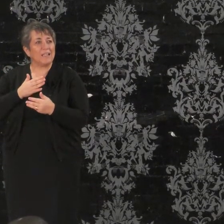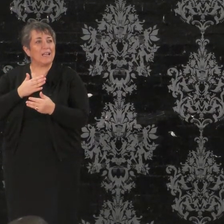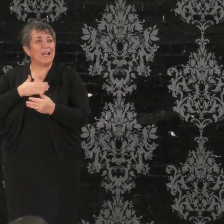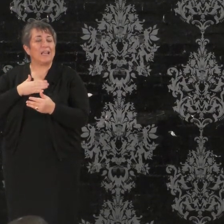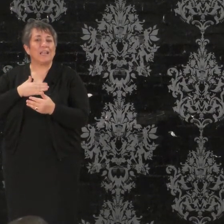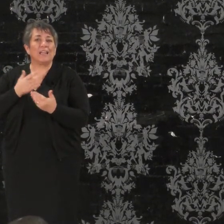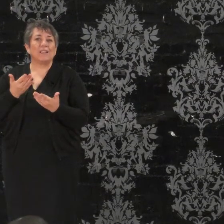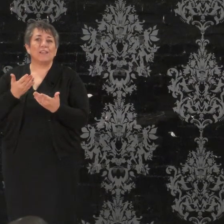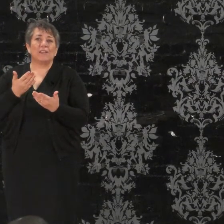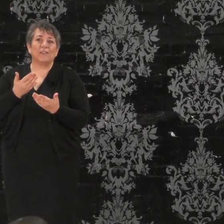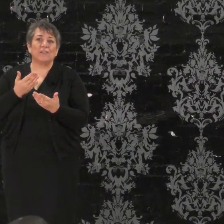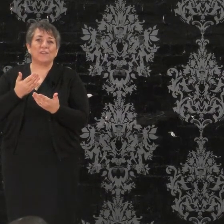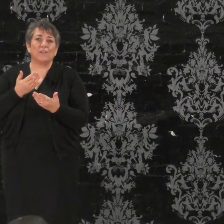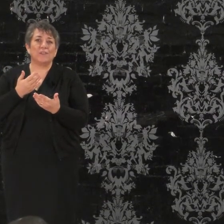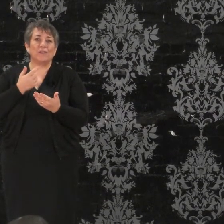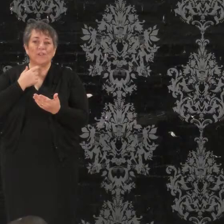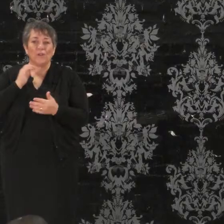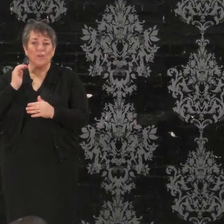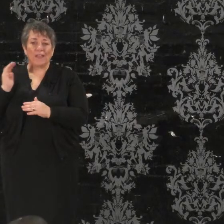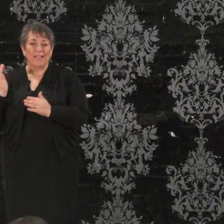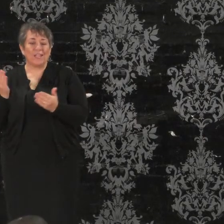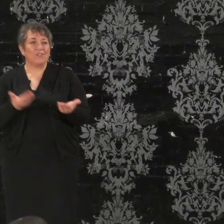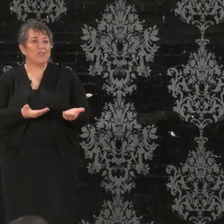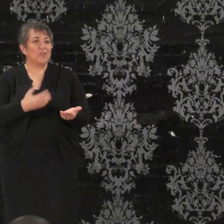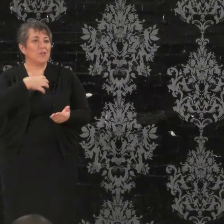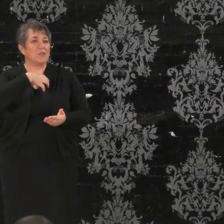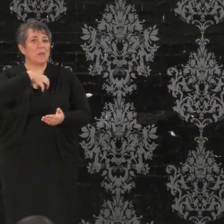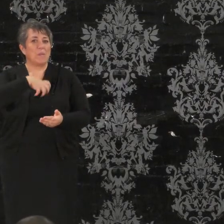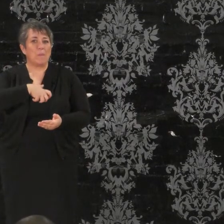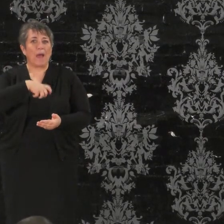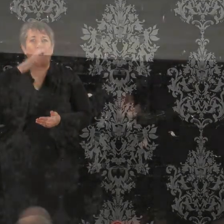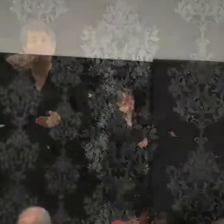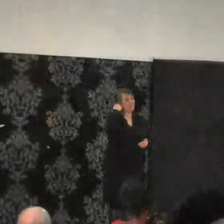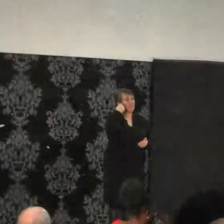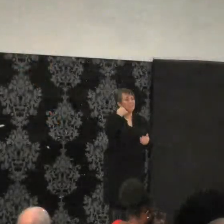this opportunity to introduce the Mayor of our city, Sadiq Khan.